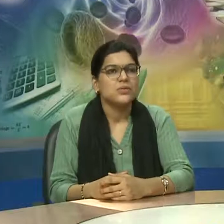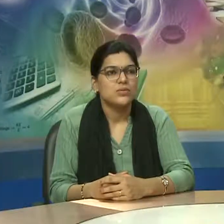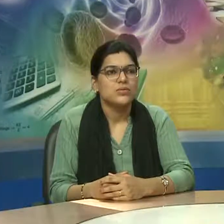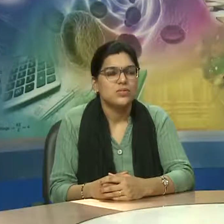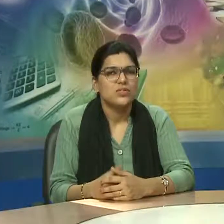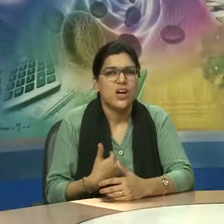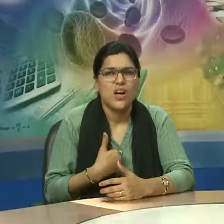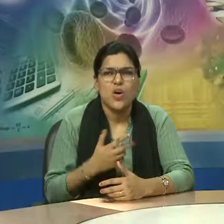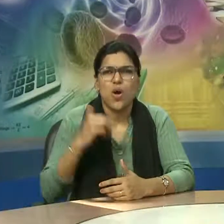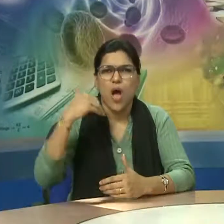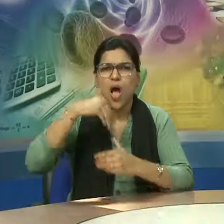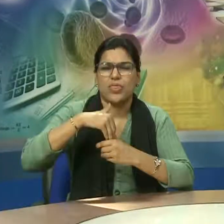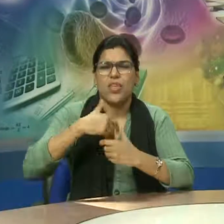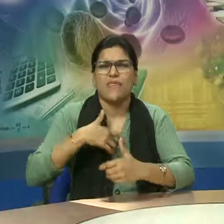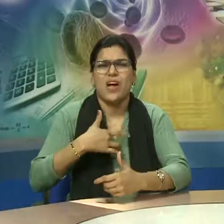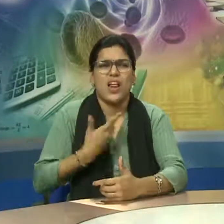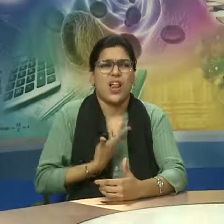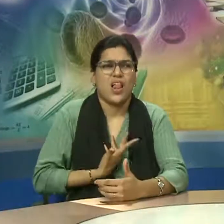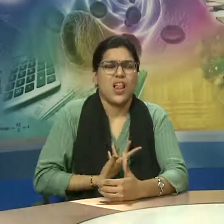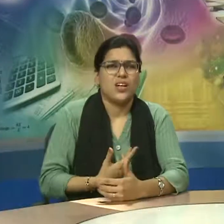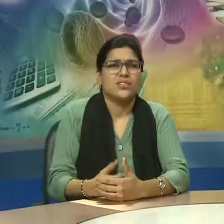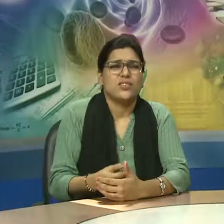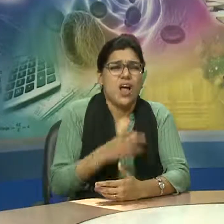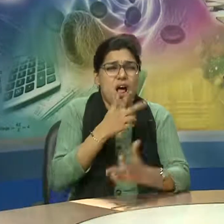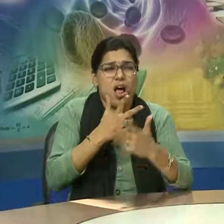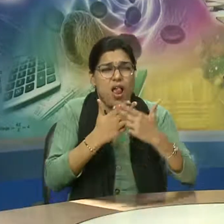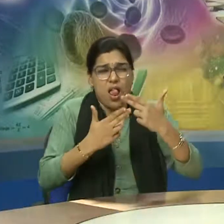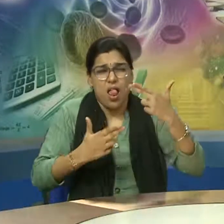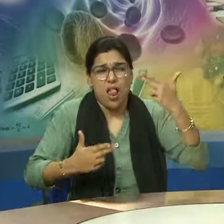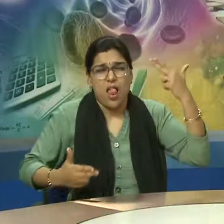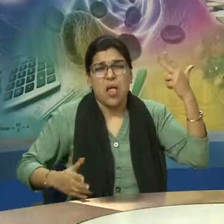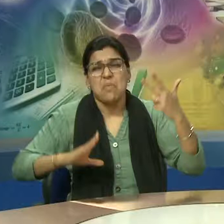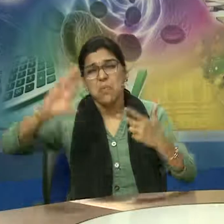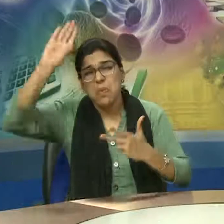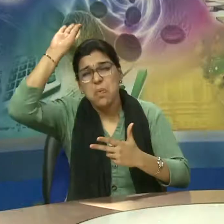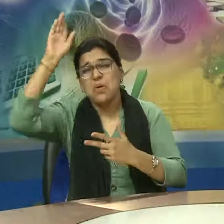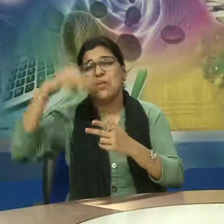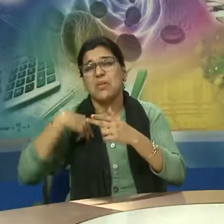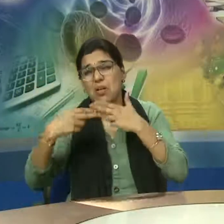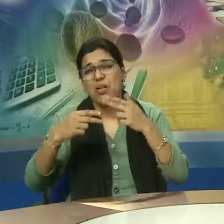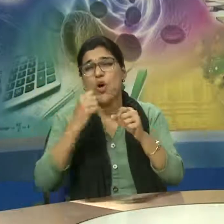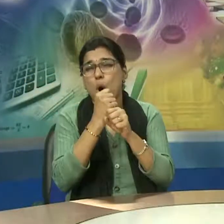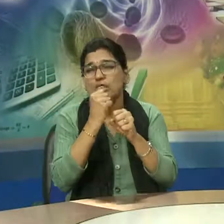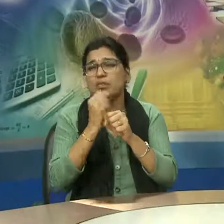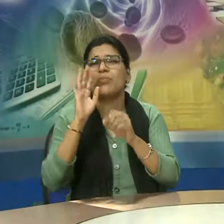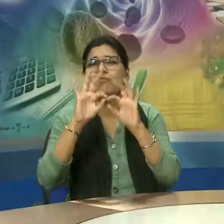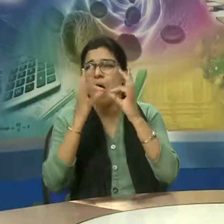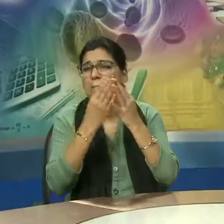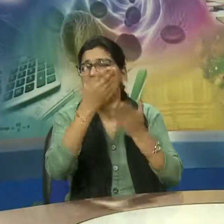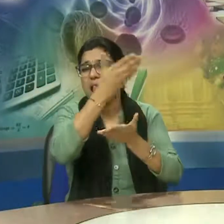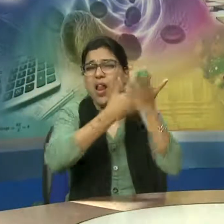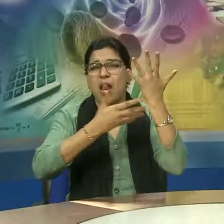their eyes, warmth, their heart.